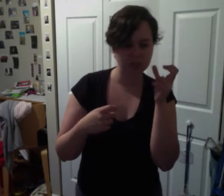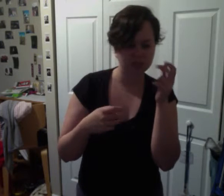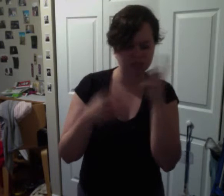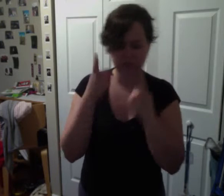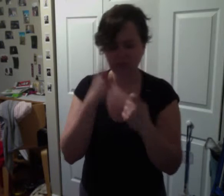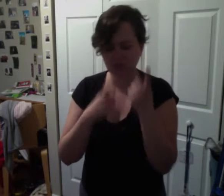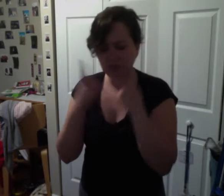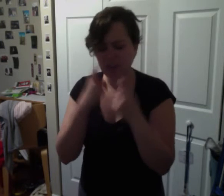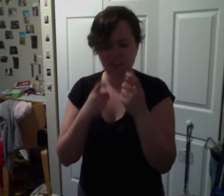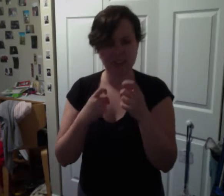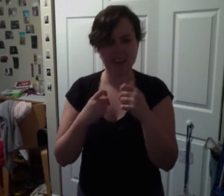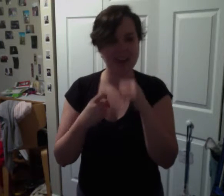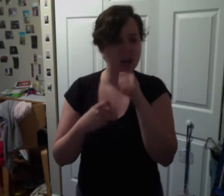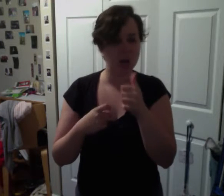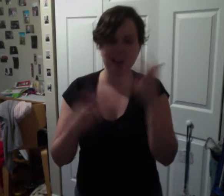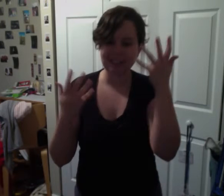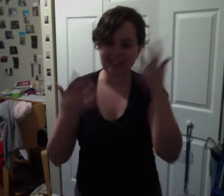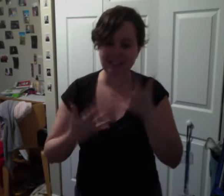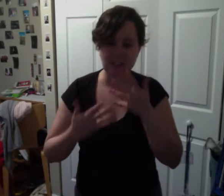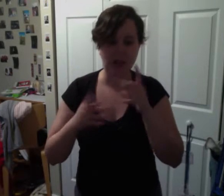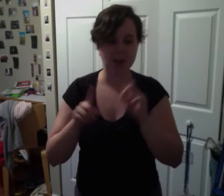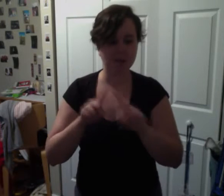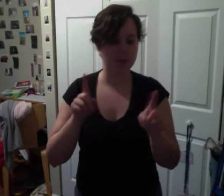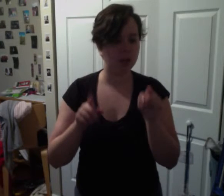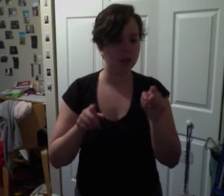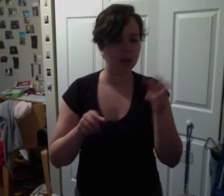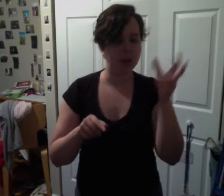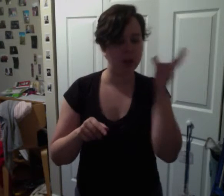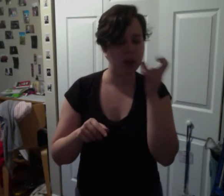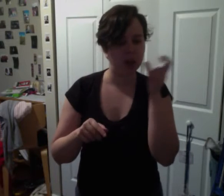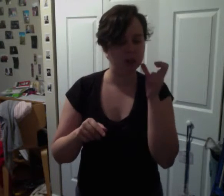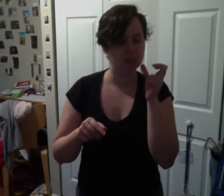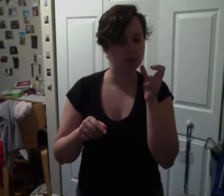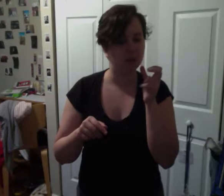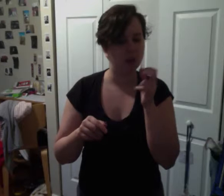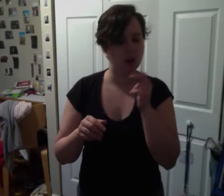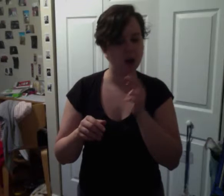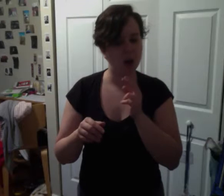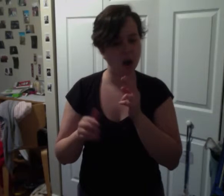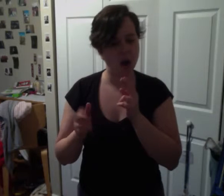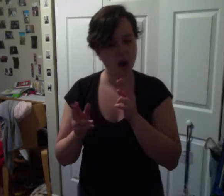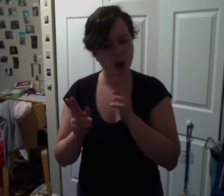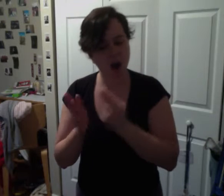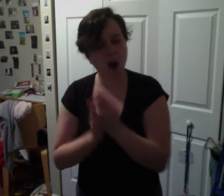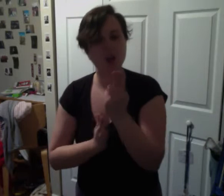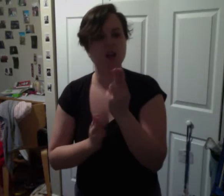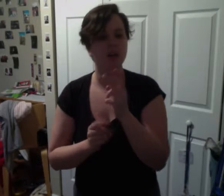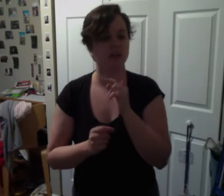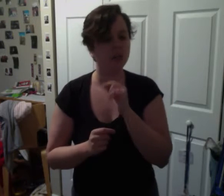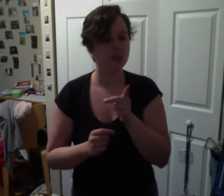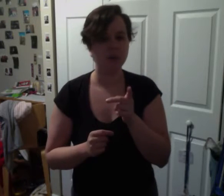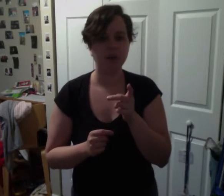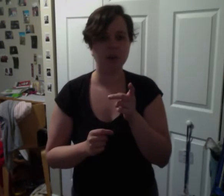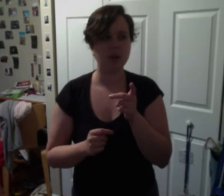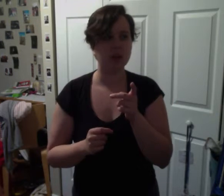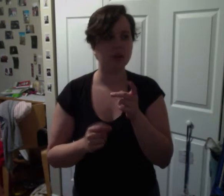you're hearing something authentic and pure at this moment when sometimes it's hard to tell what's real and what's an advertisement. It's kind